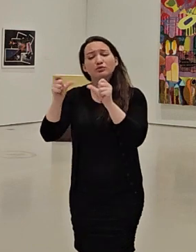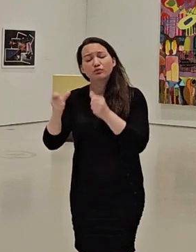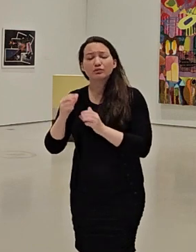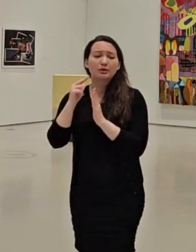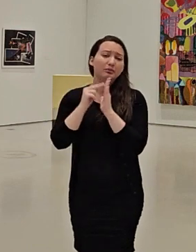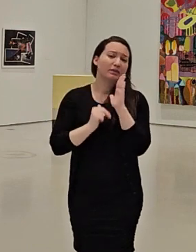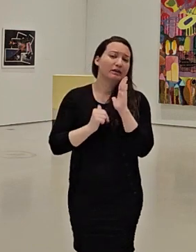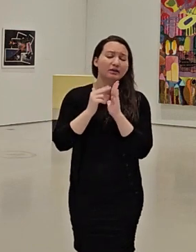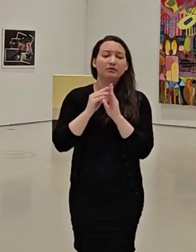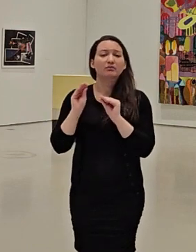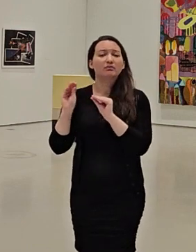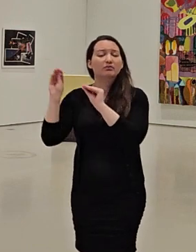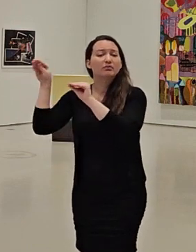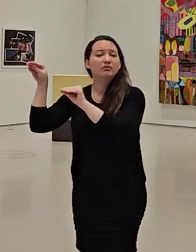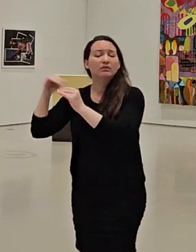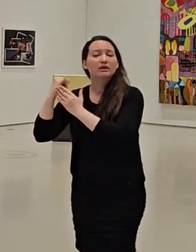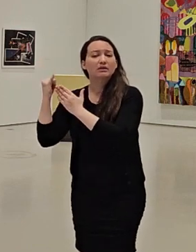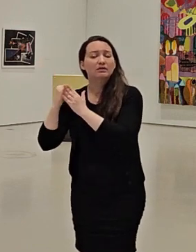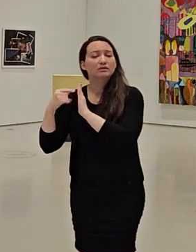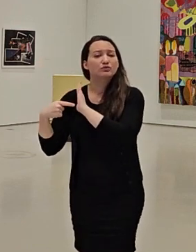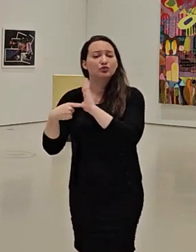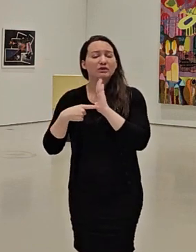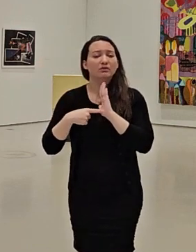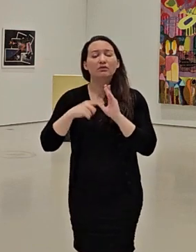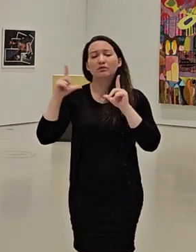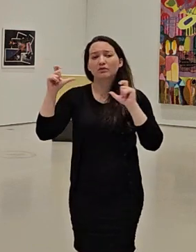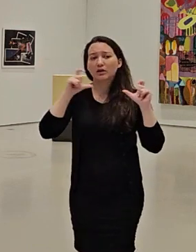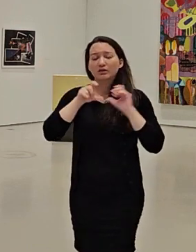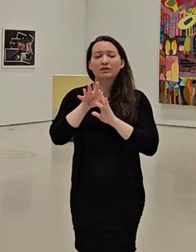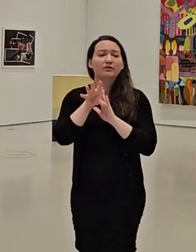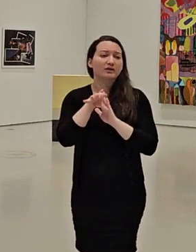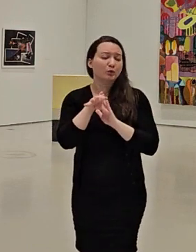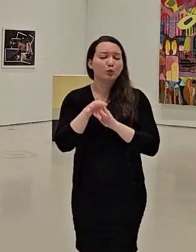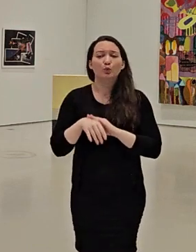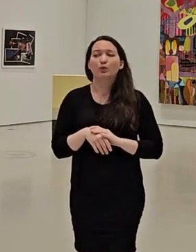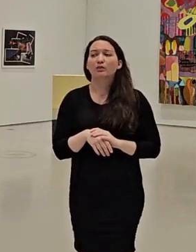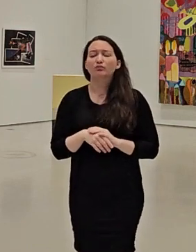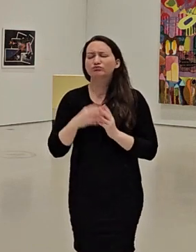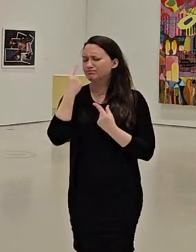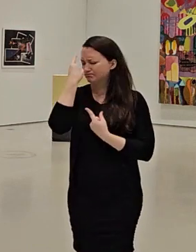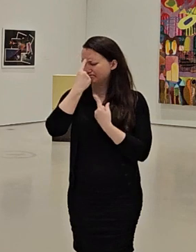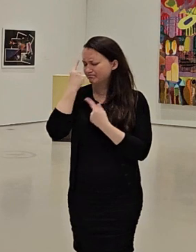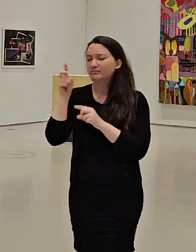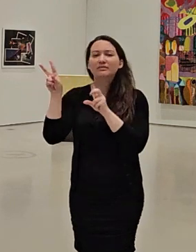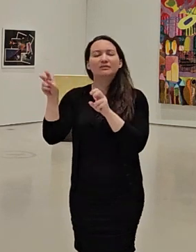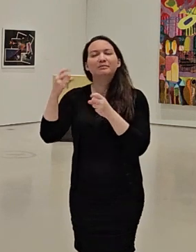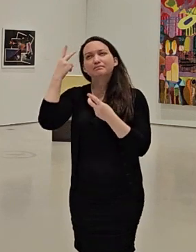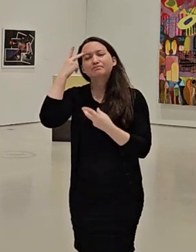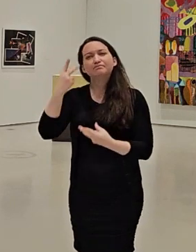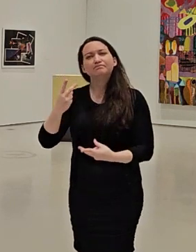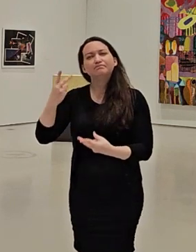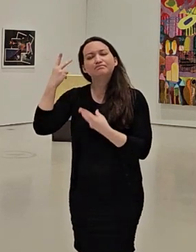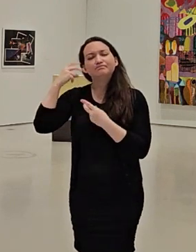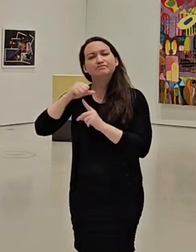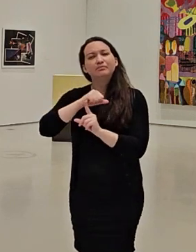painting, installation, illustration, photography, and video to contemplate themes of nostalgia,